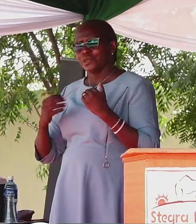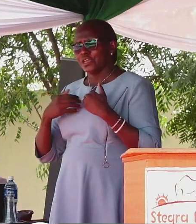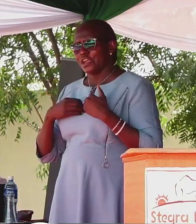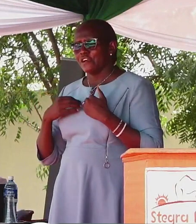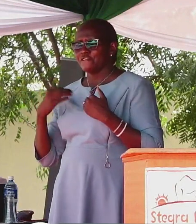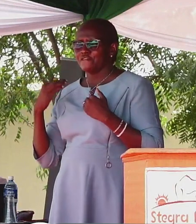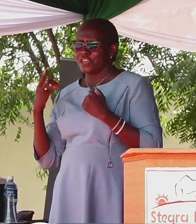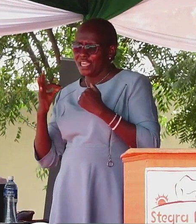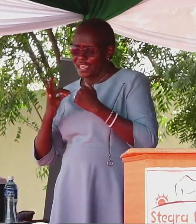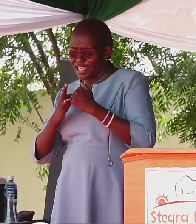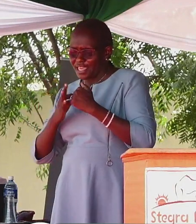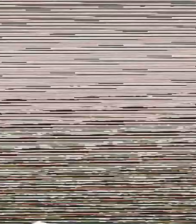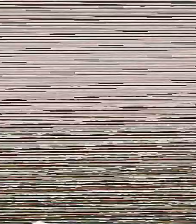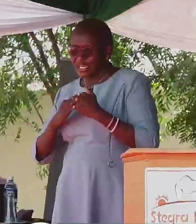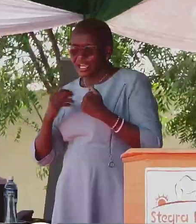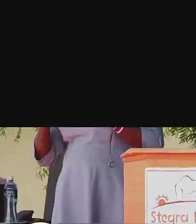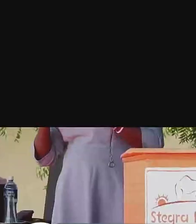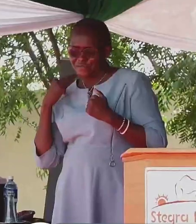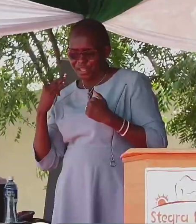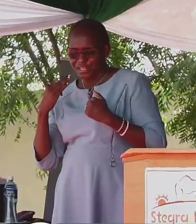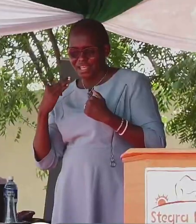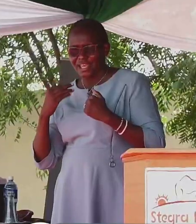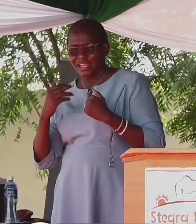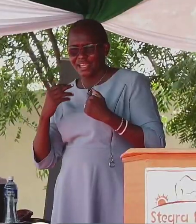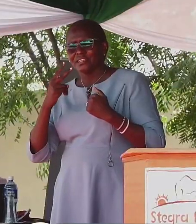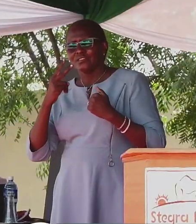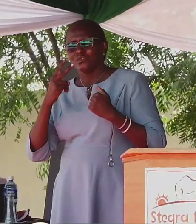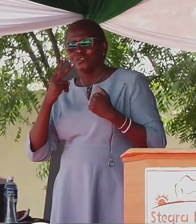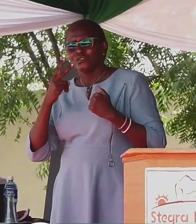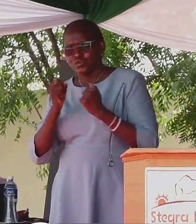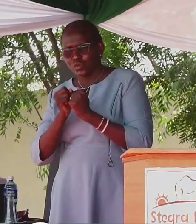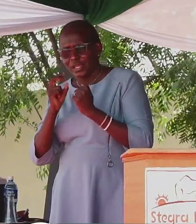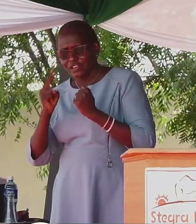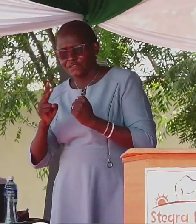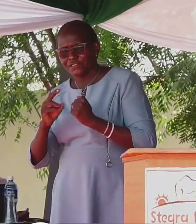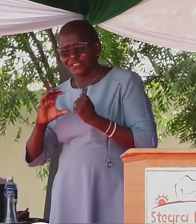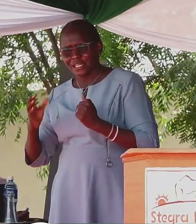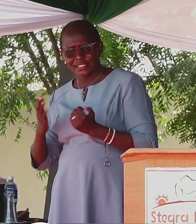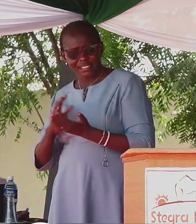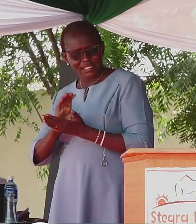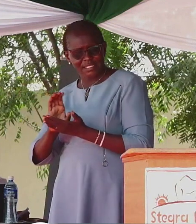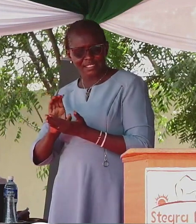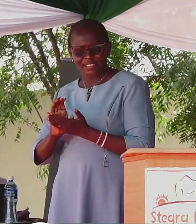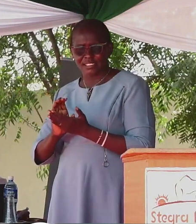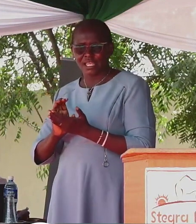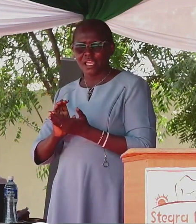ECD centers, and we have employed on permanent basis